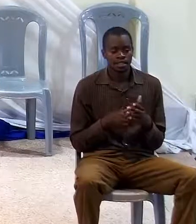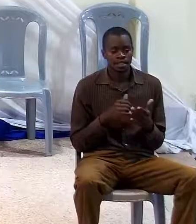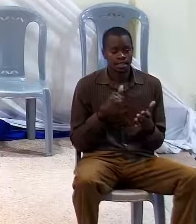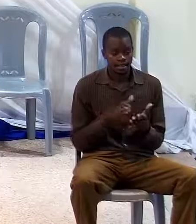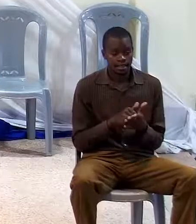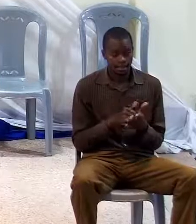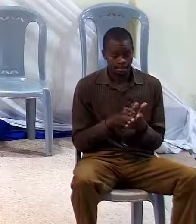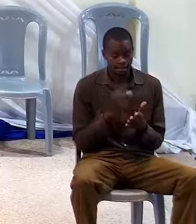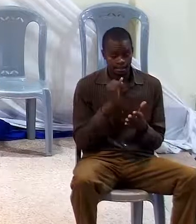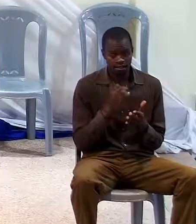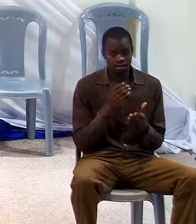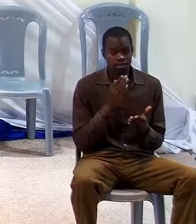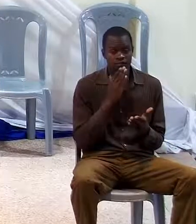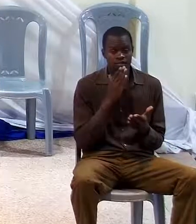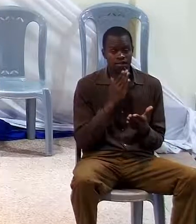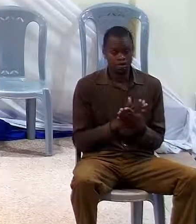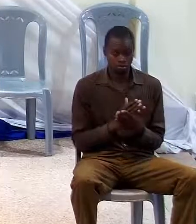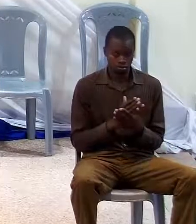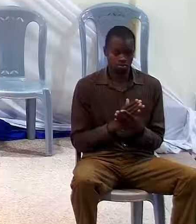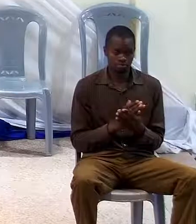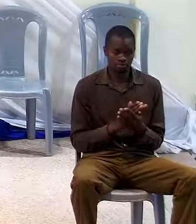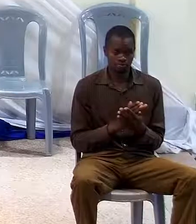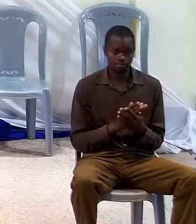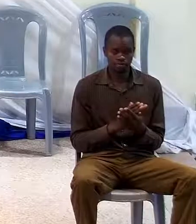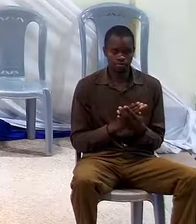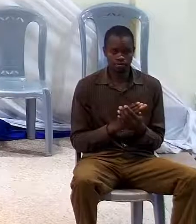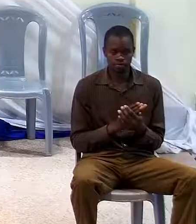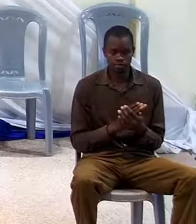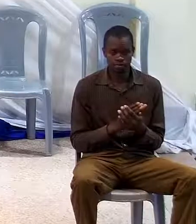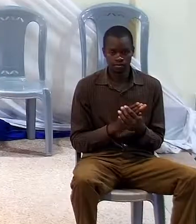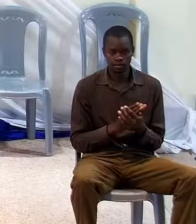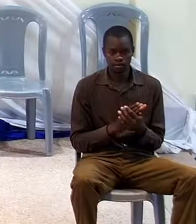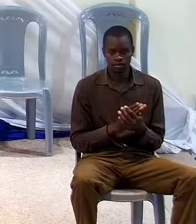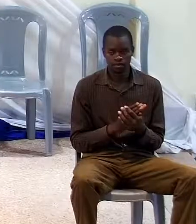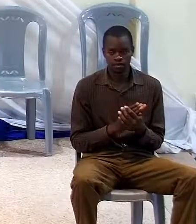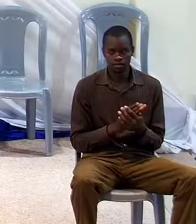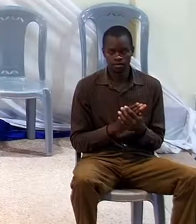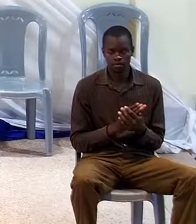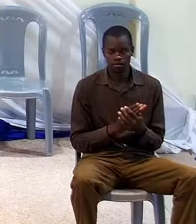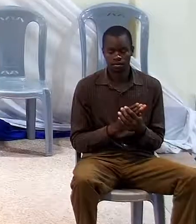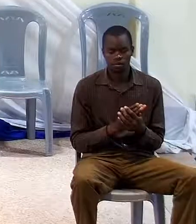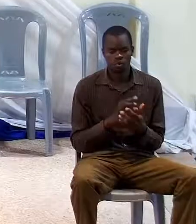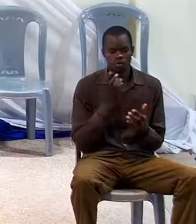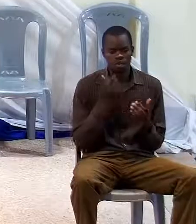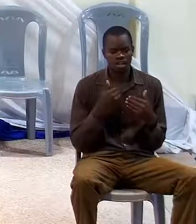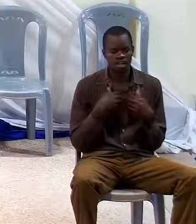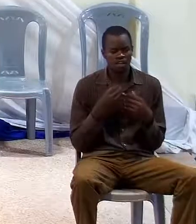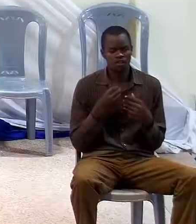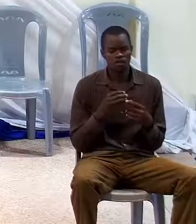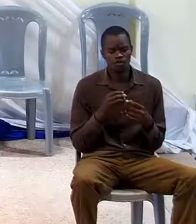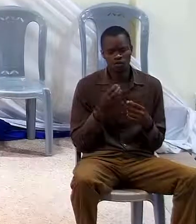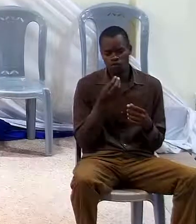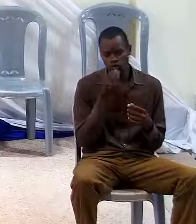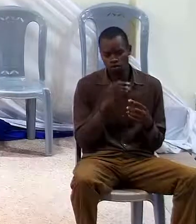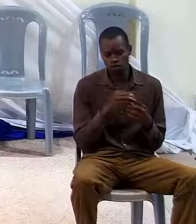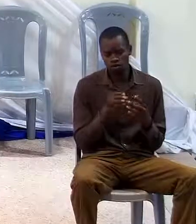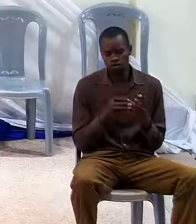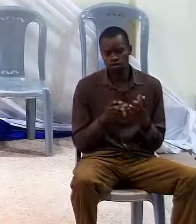at, in our food choices, many a times we end up having